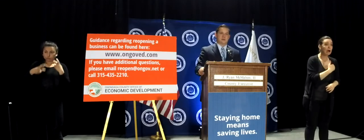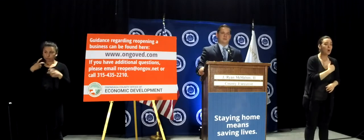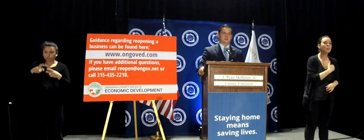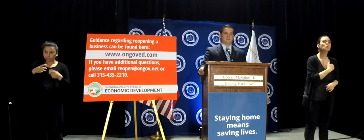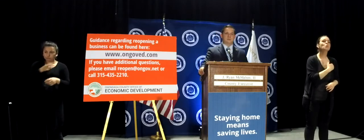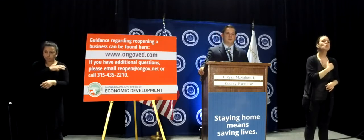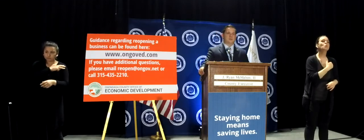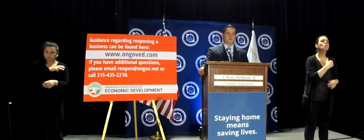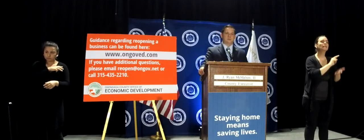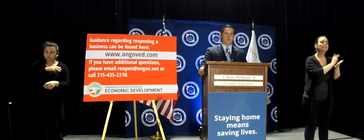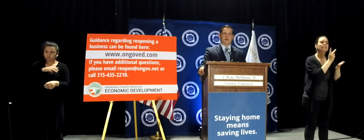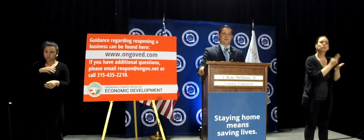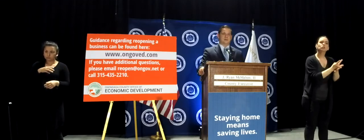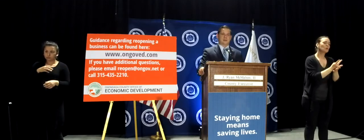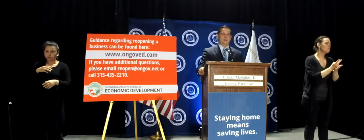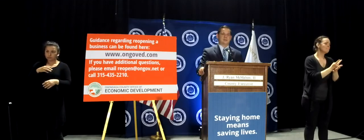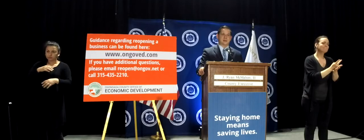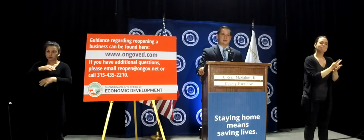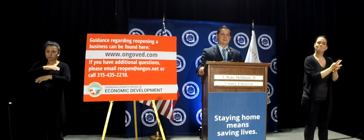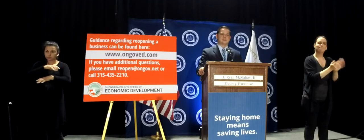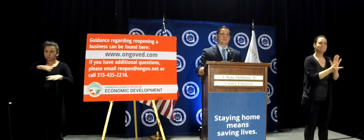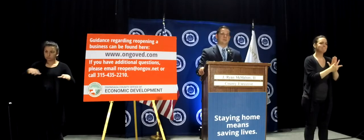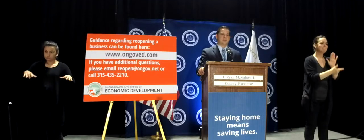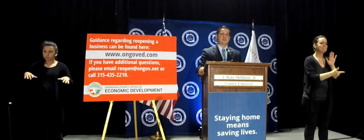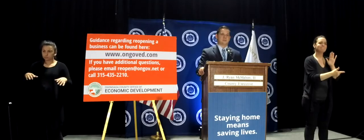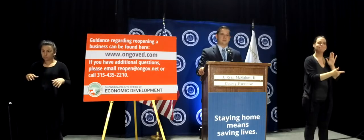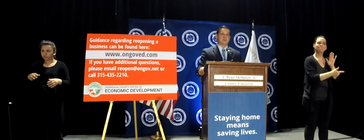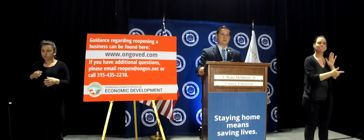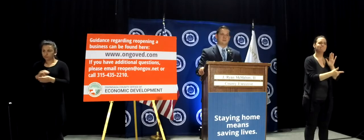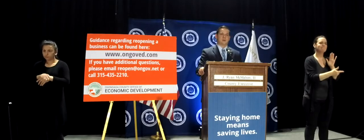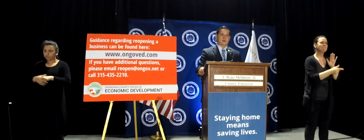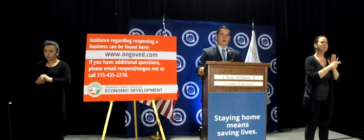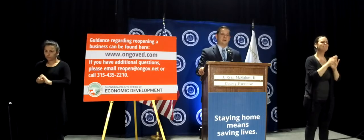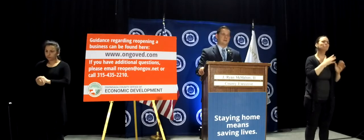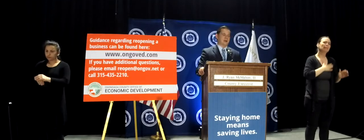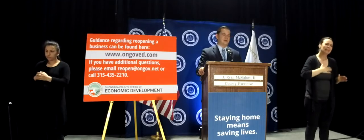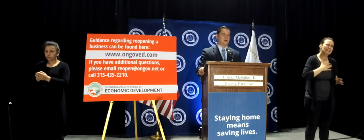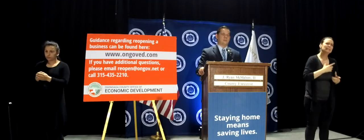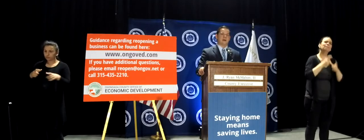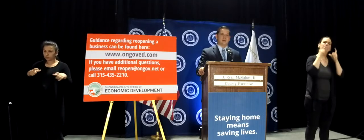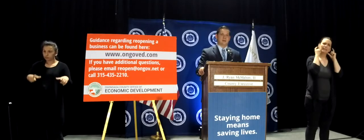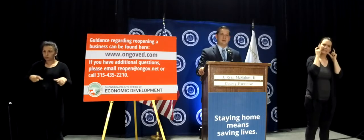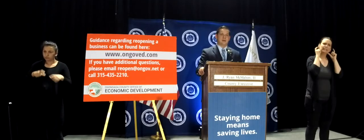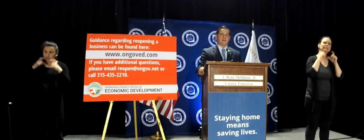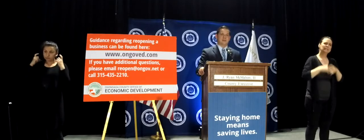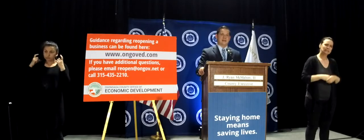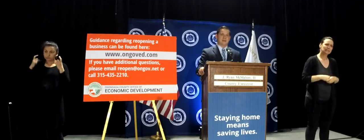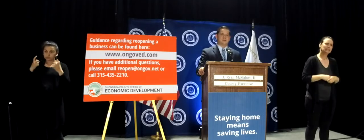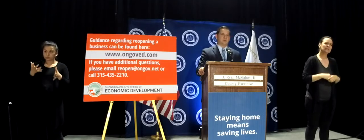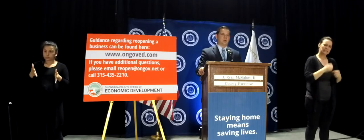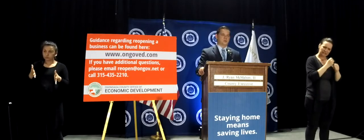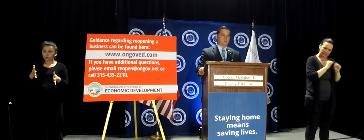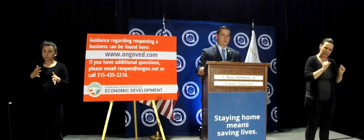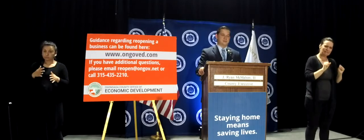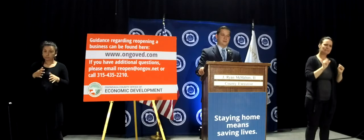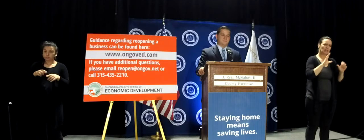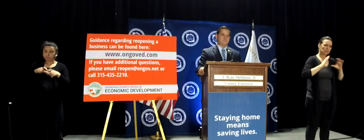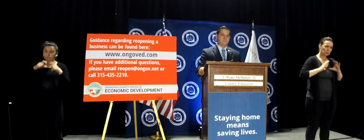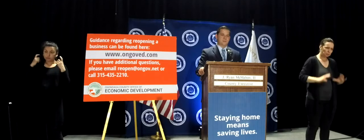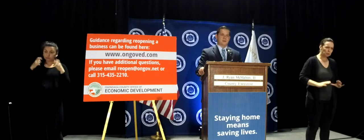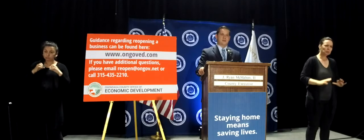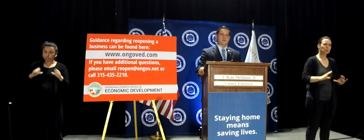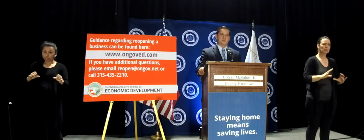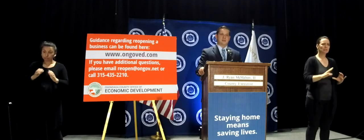Just do it. It's common sense. Please do it. I hear about it every time someone orders a